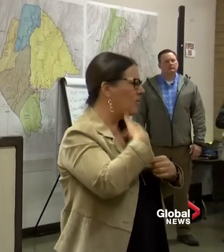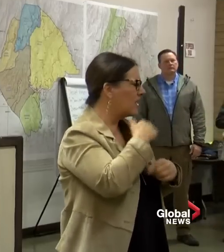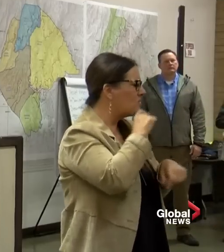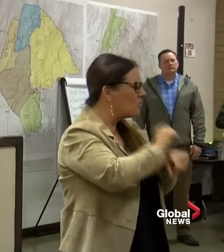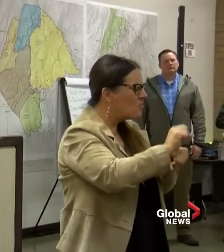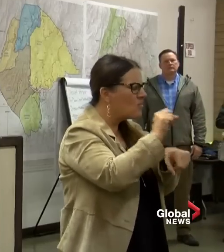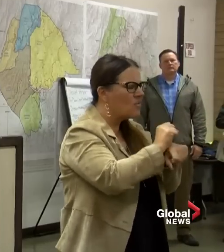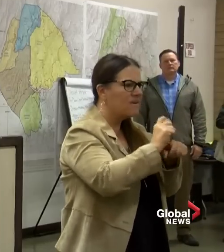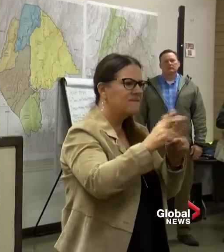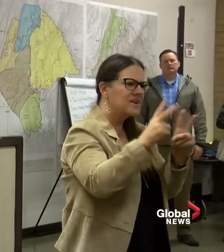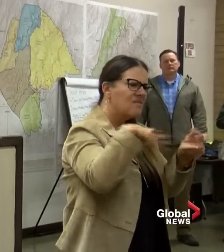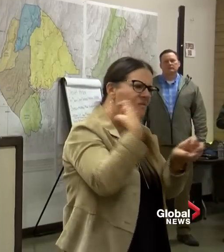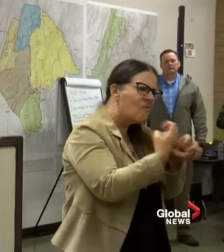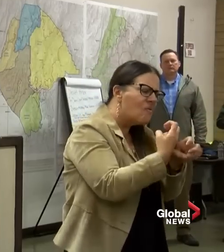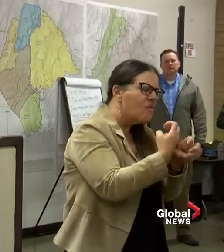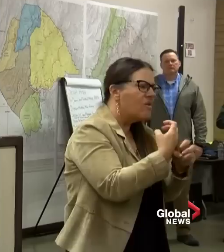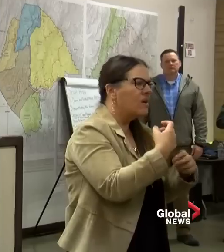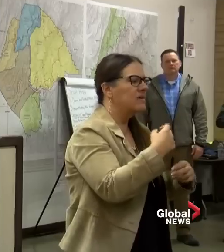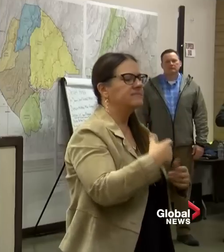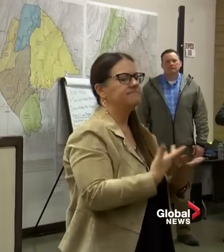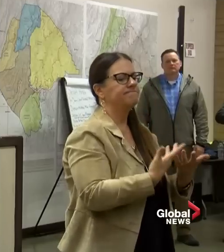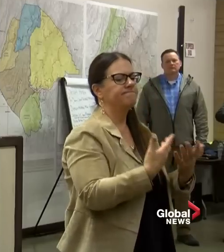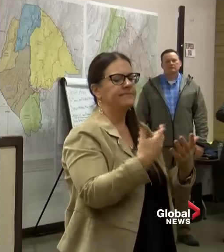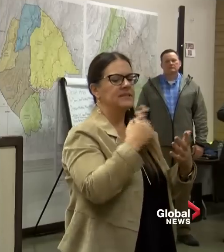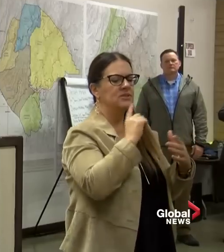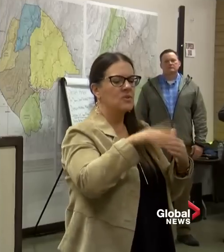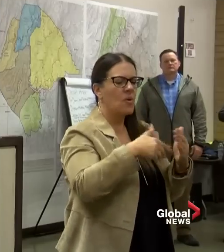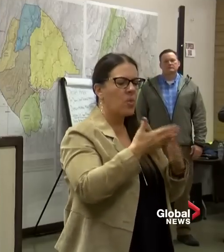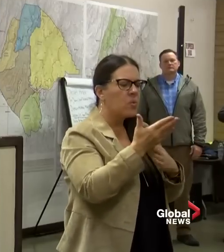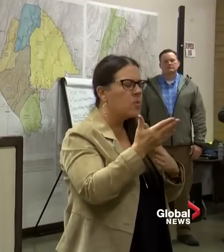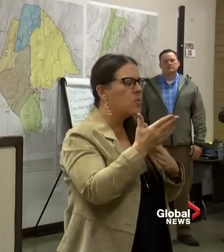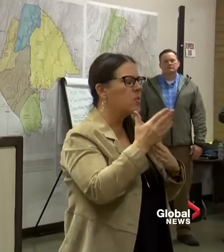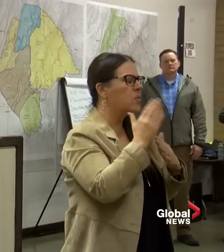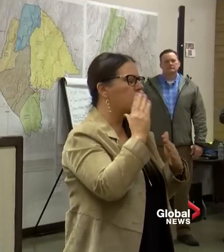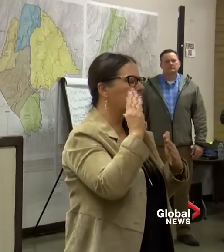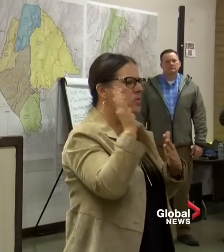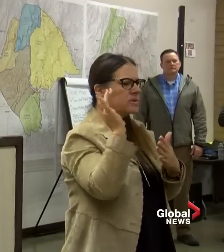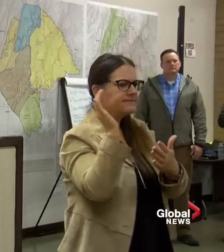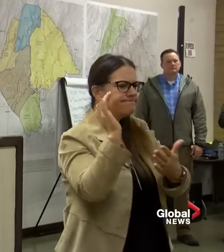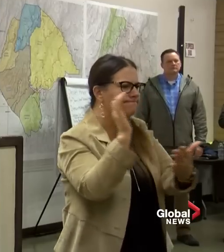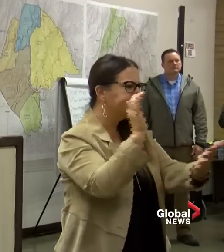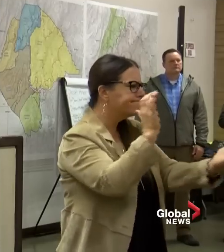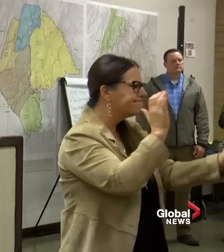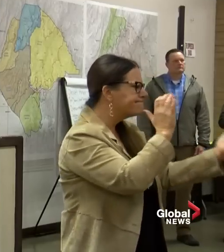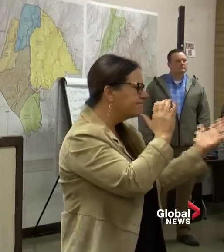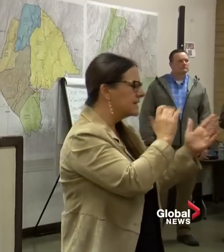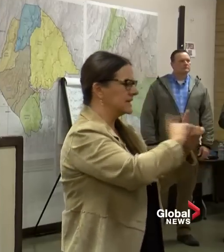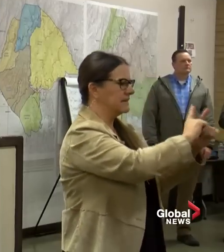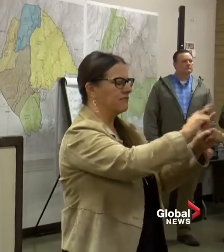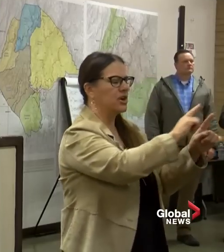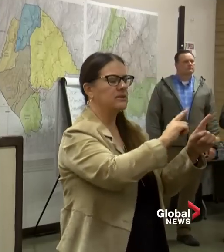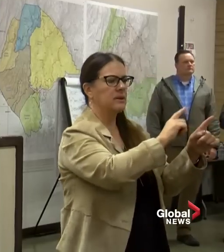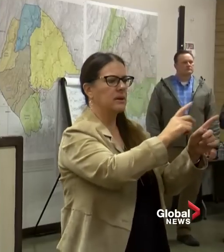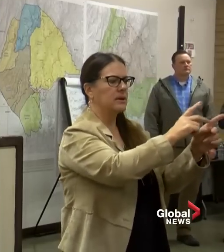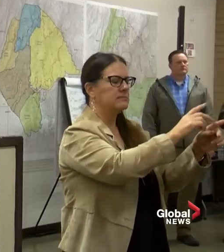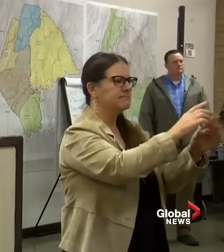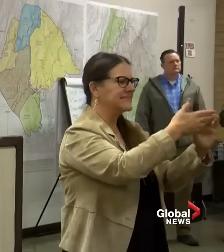very diligently to go through these areas, get them ready for